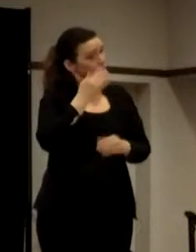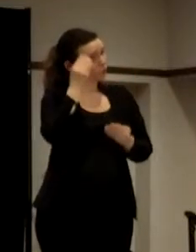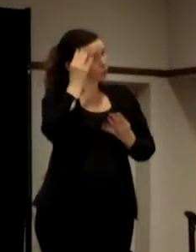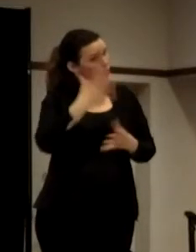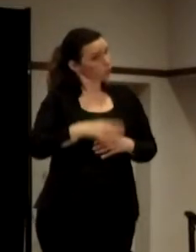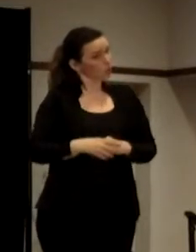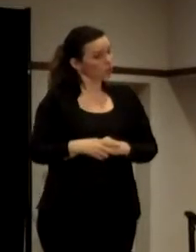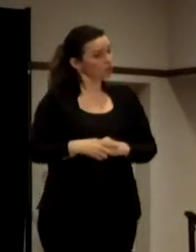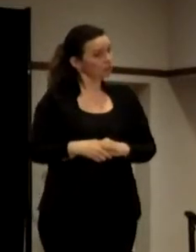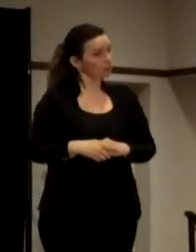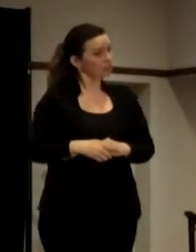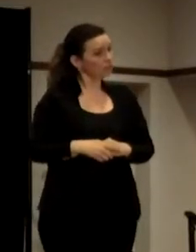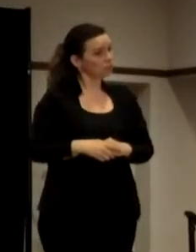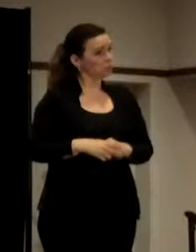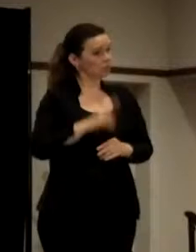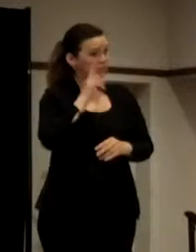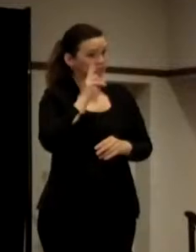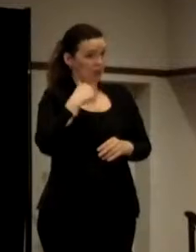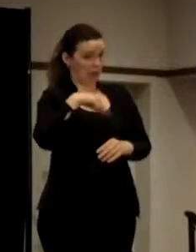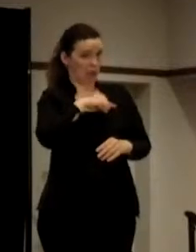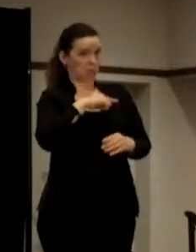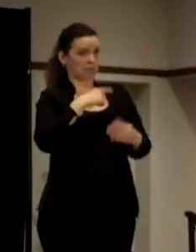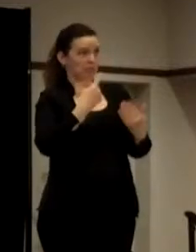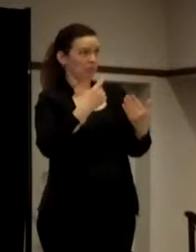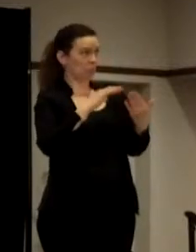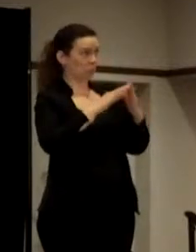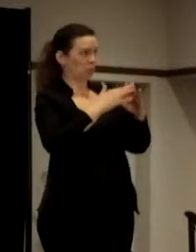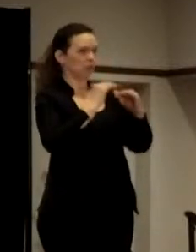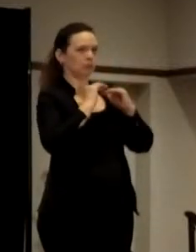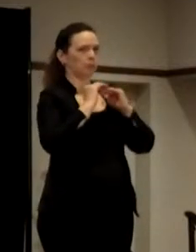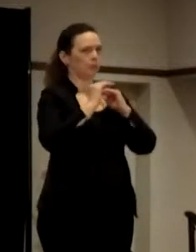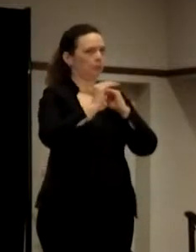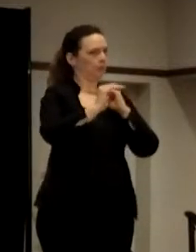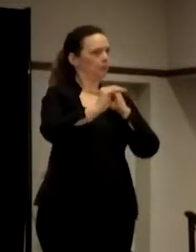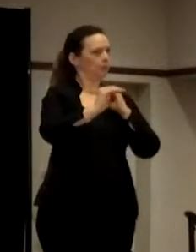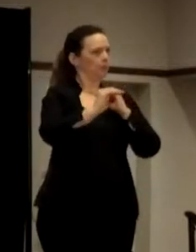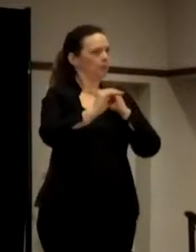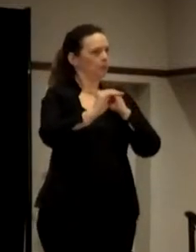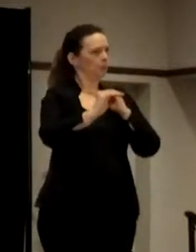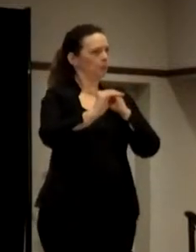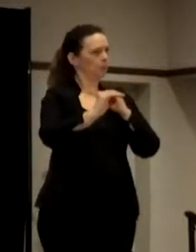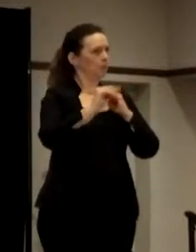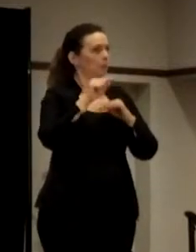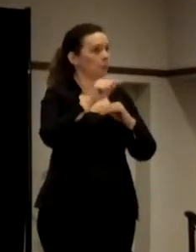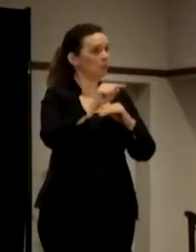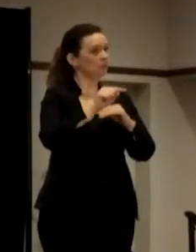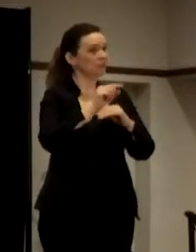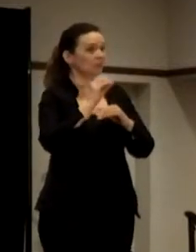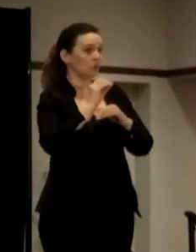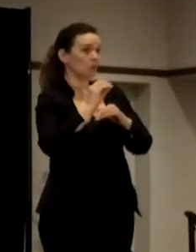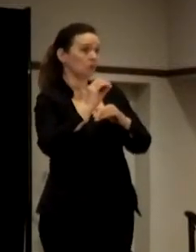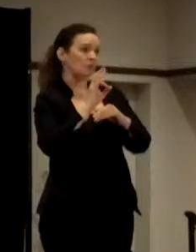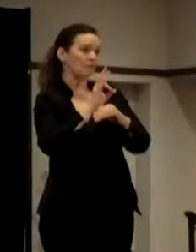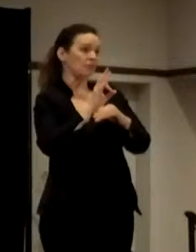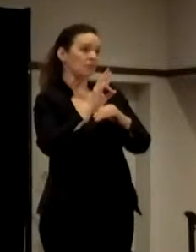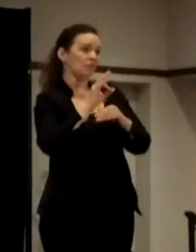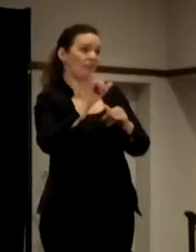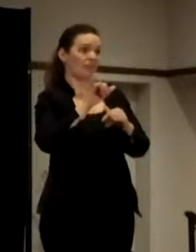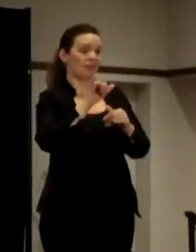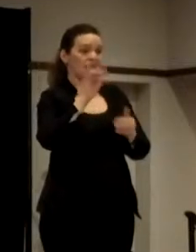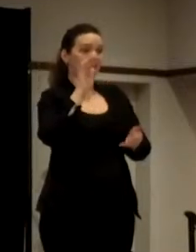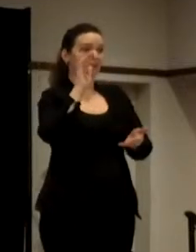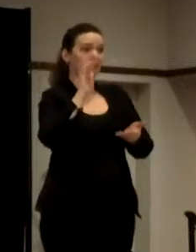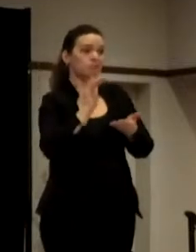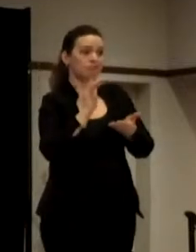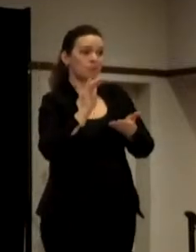you see us stabilizing. I think our data won't get better until we can vaccinate that 18 to 40 crowd. And